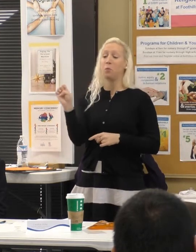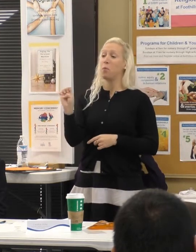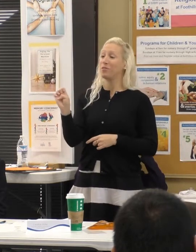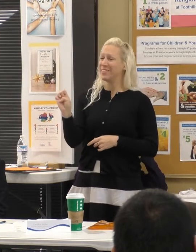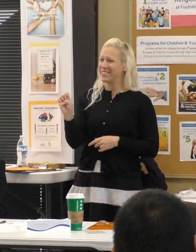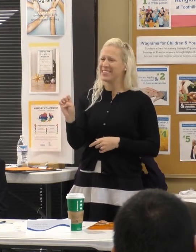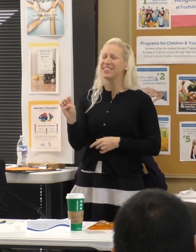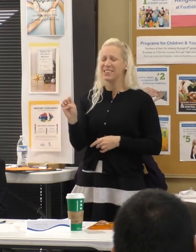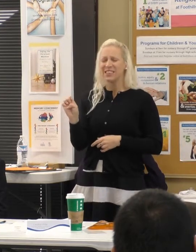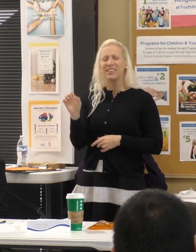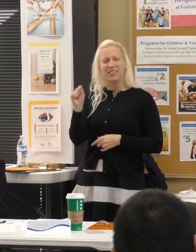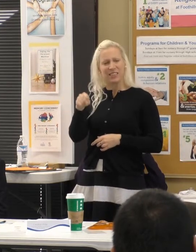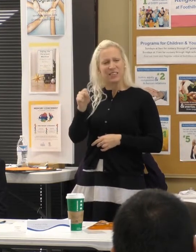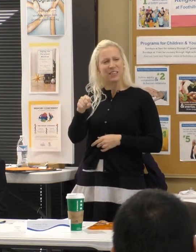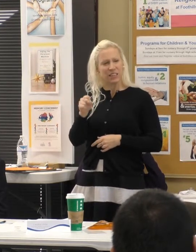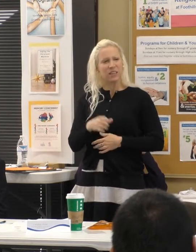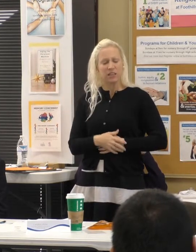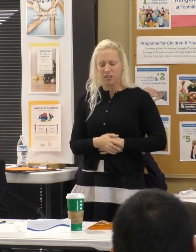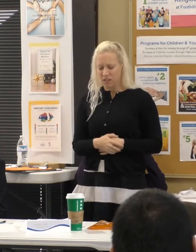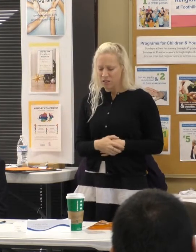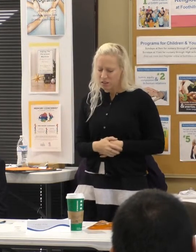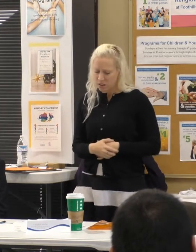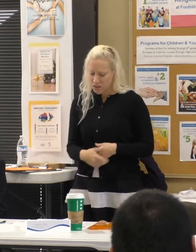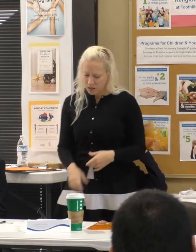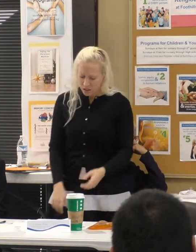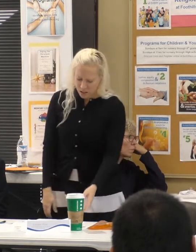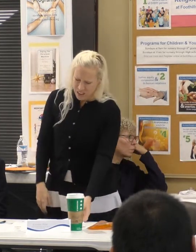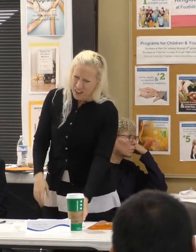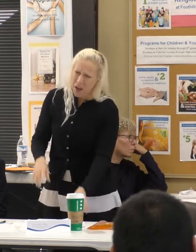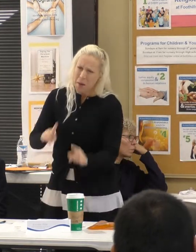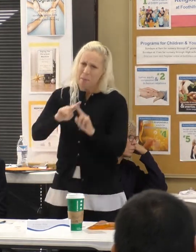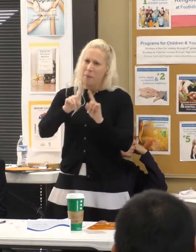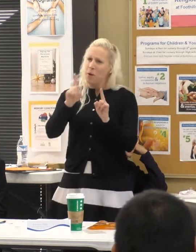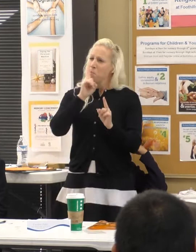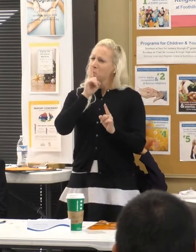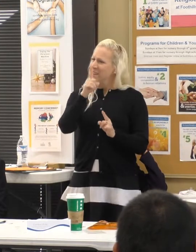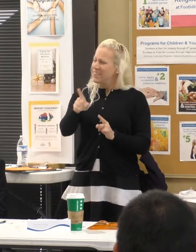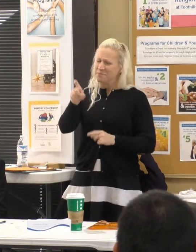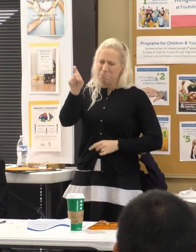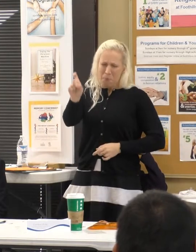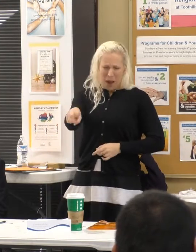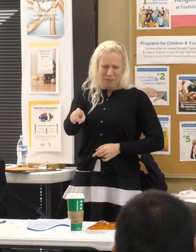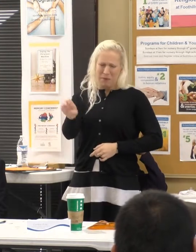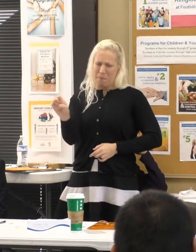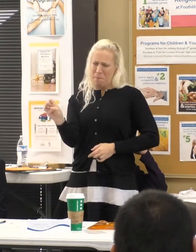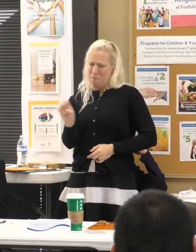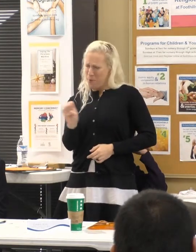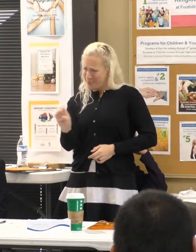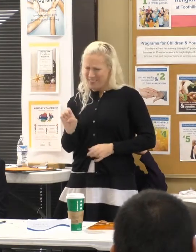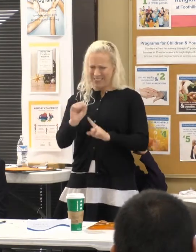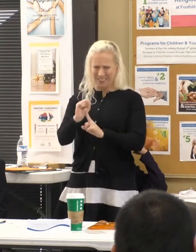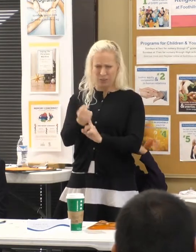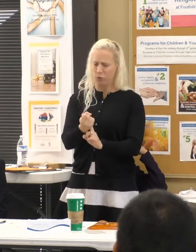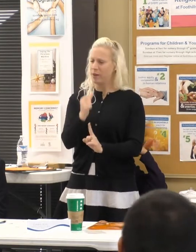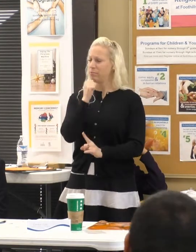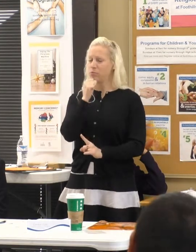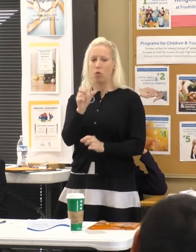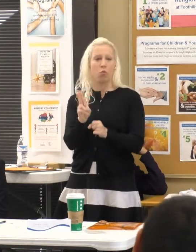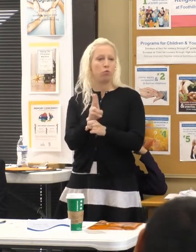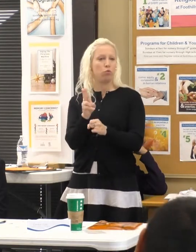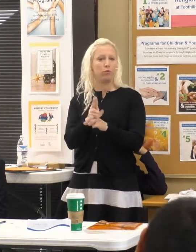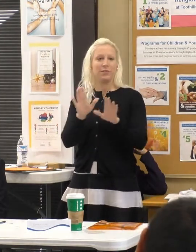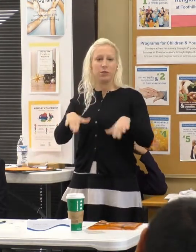It says that you're not allowed to utilize a deaf adult's child as an interpreter. In